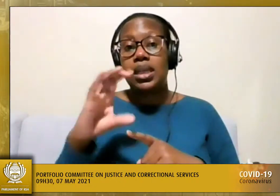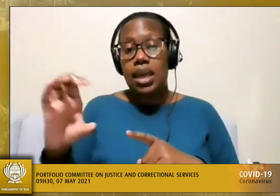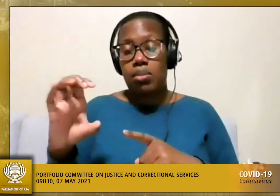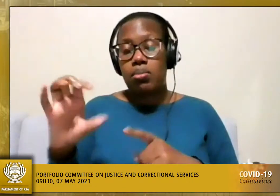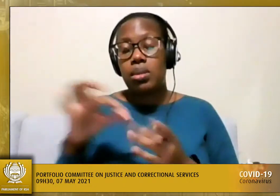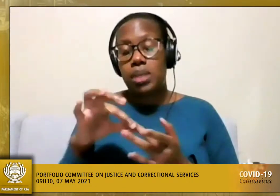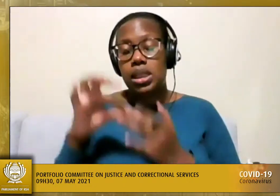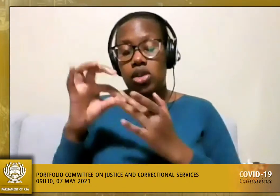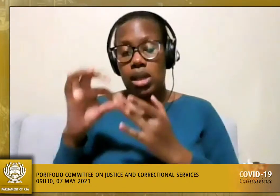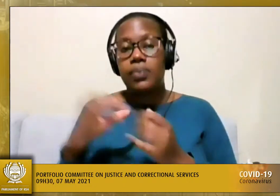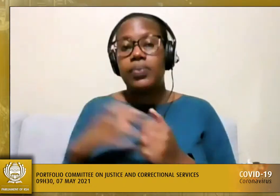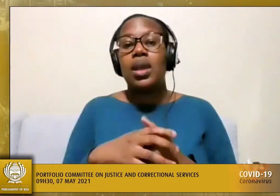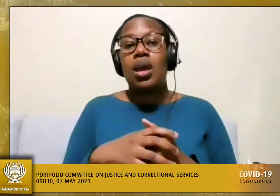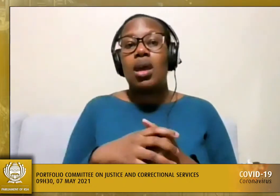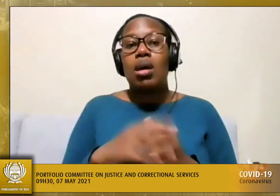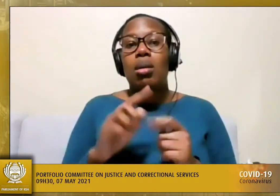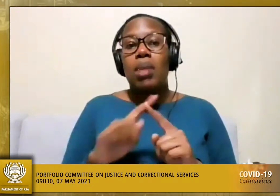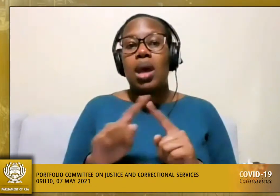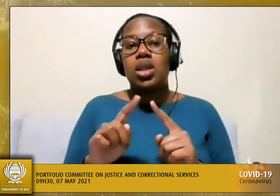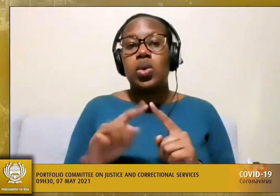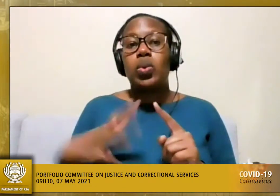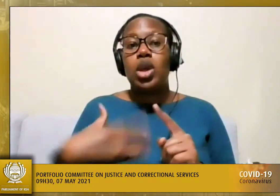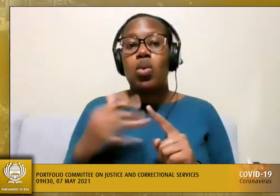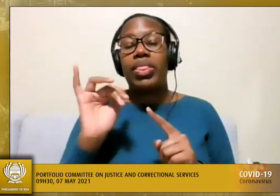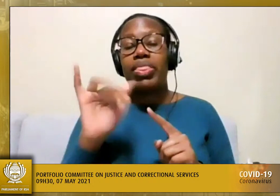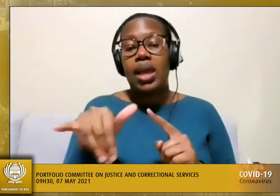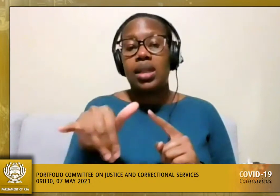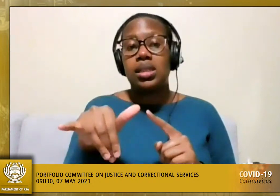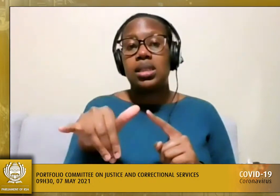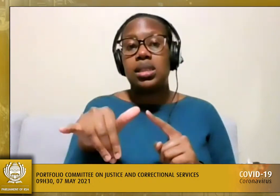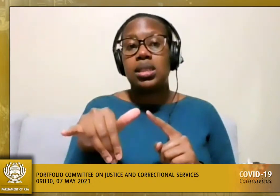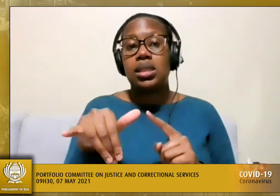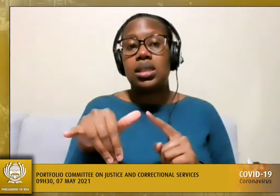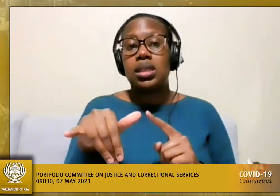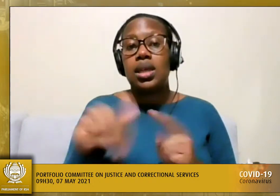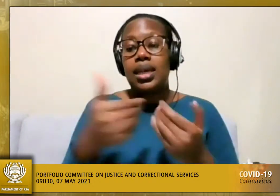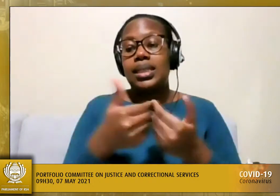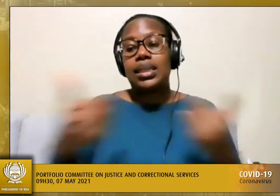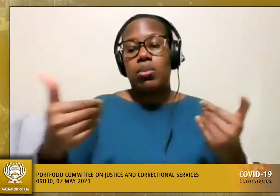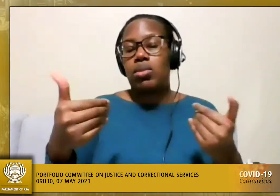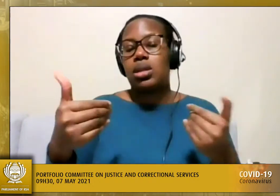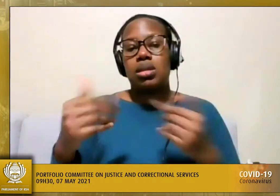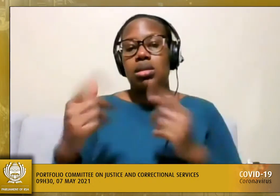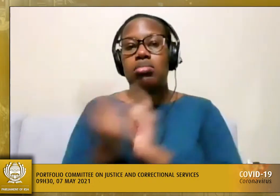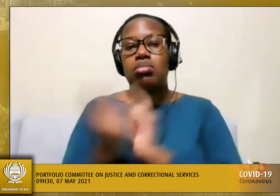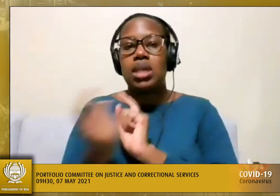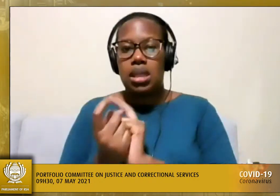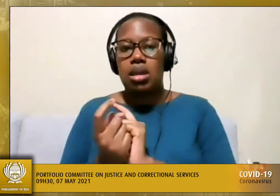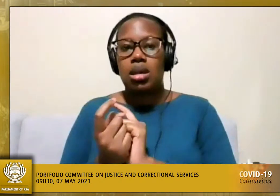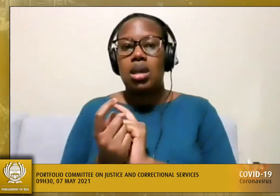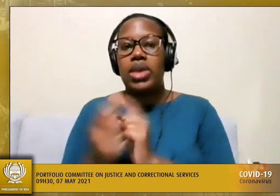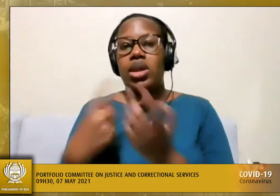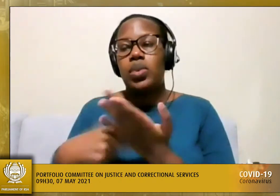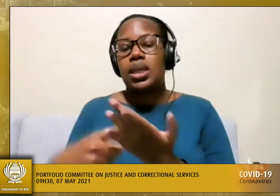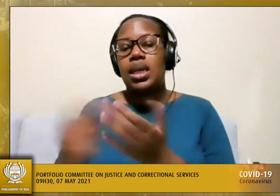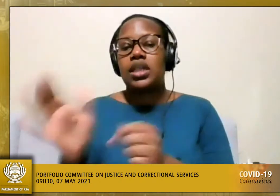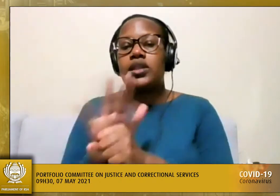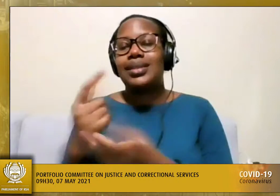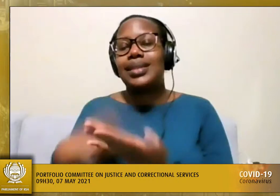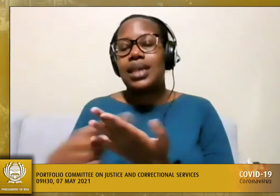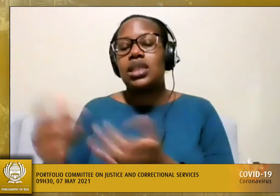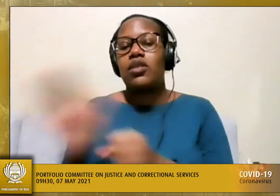particular but we want that to be a Standalone item so that we can discuss it in full